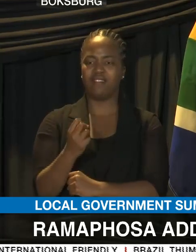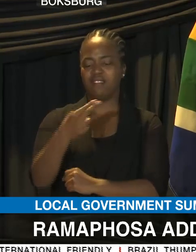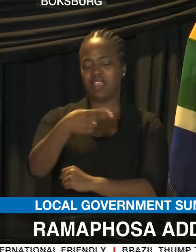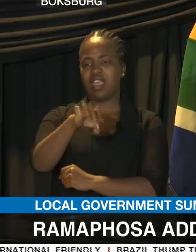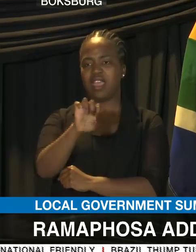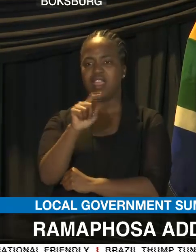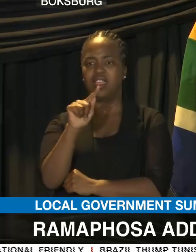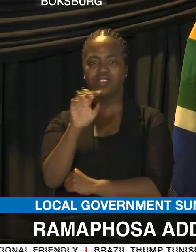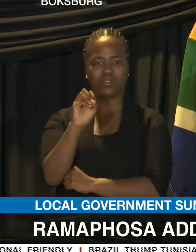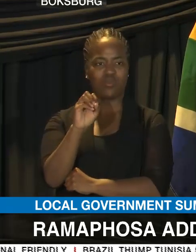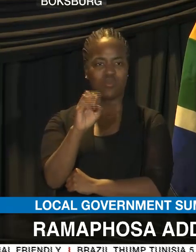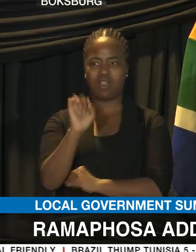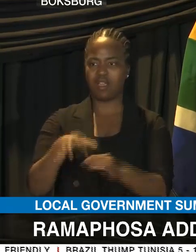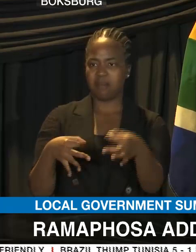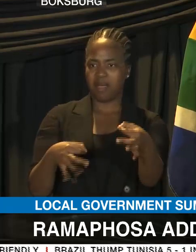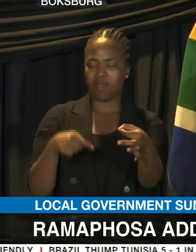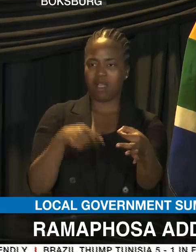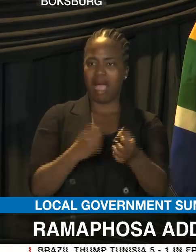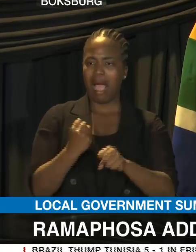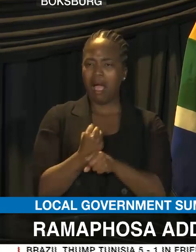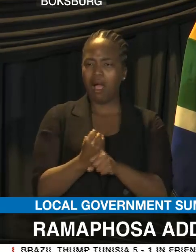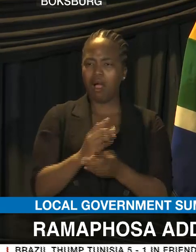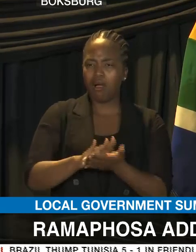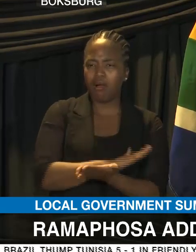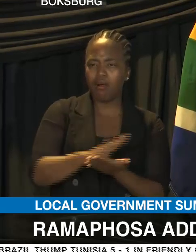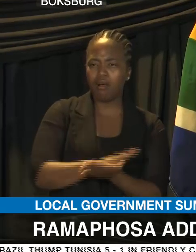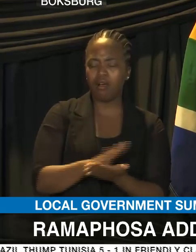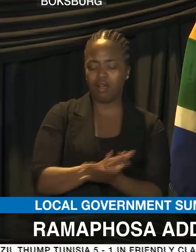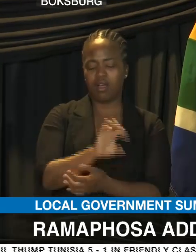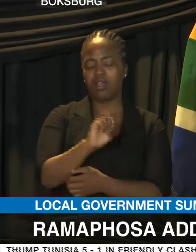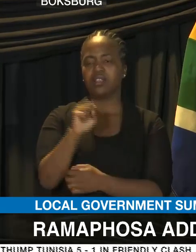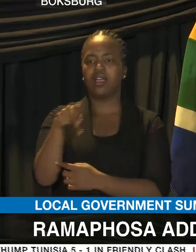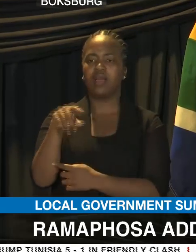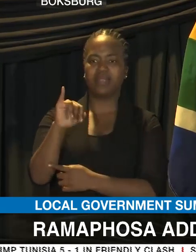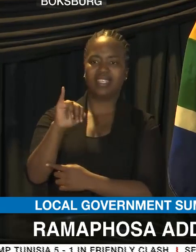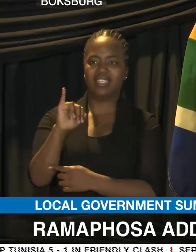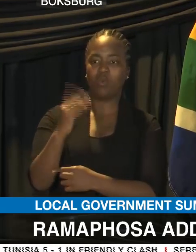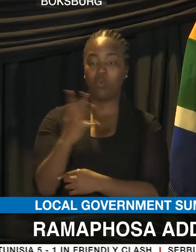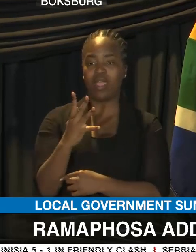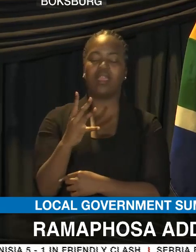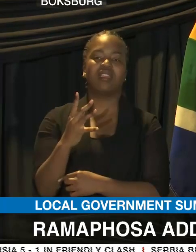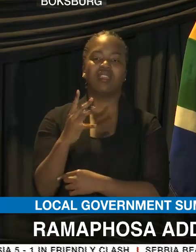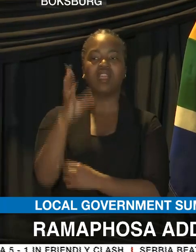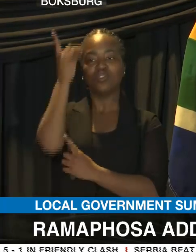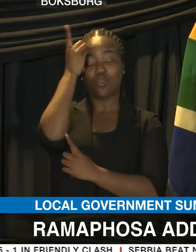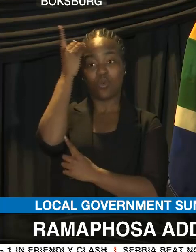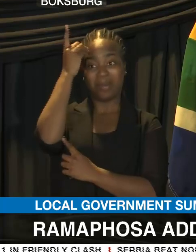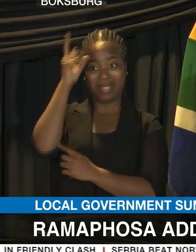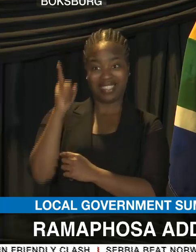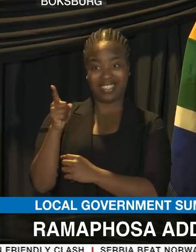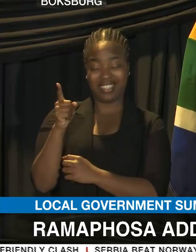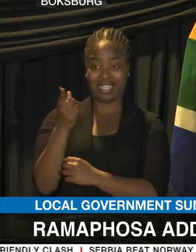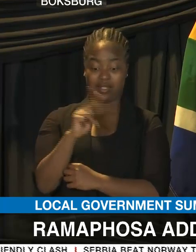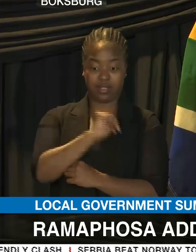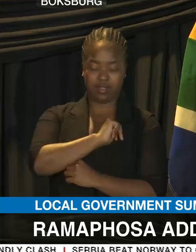Harnesses and a paper products company called Sapi. Both of these were fulfillments